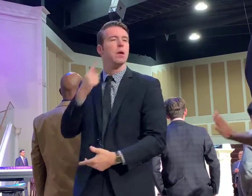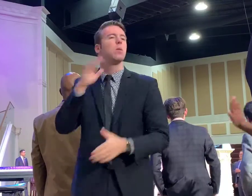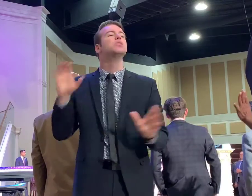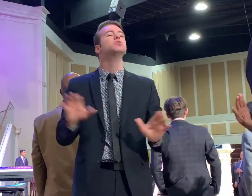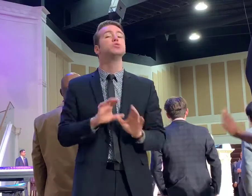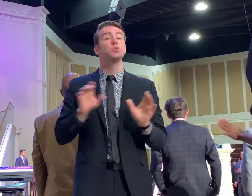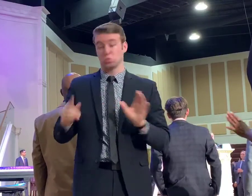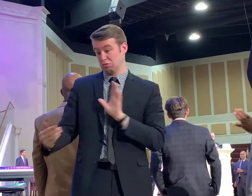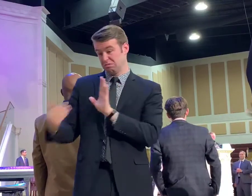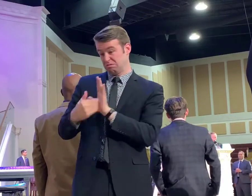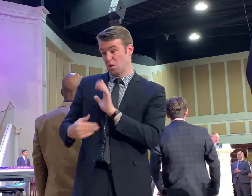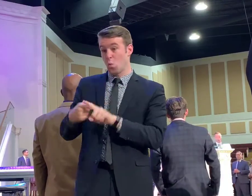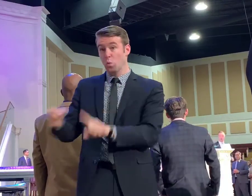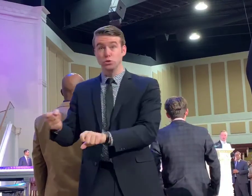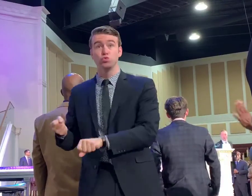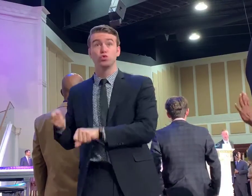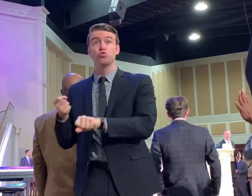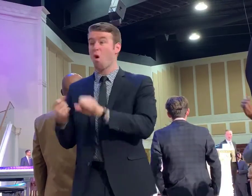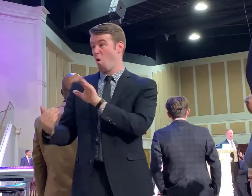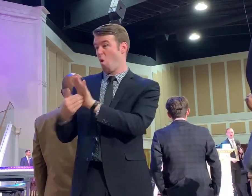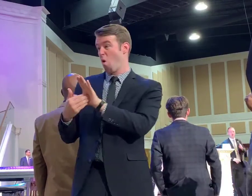everything you did when you were stronger,